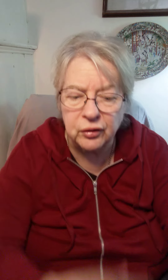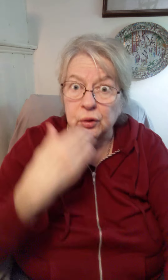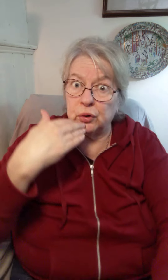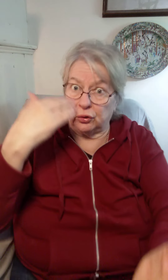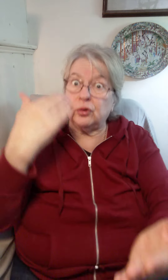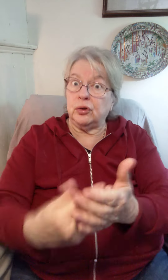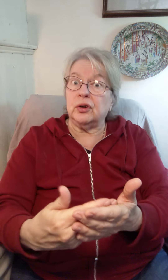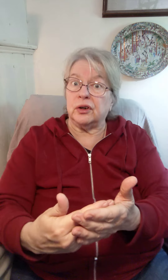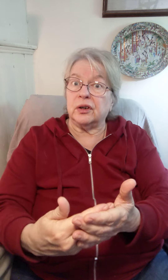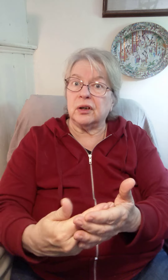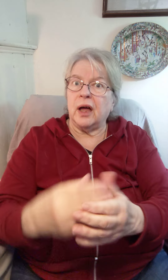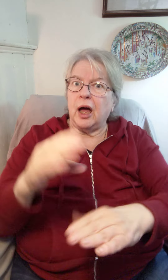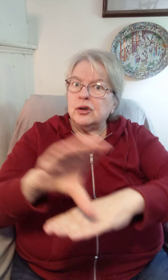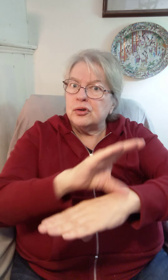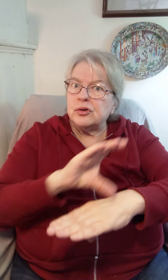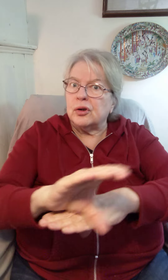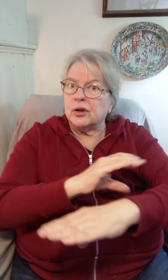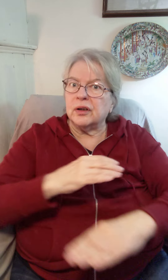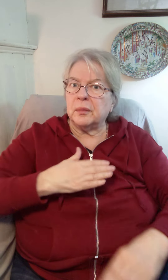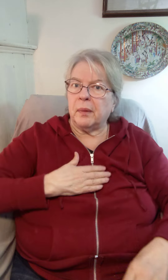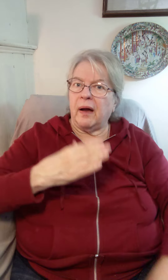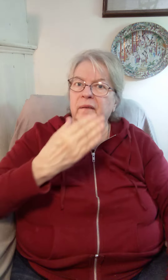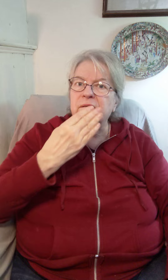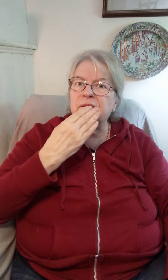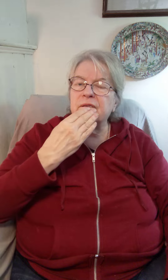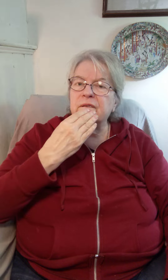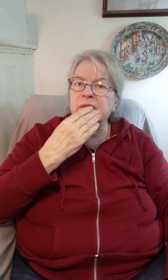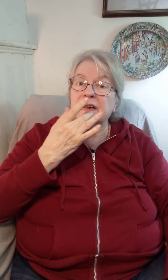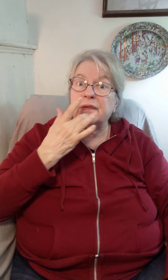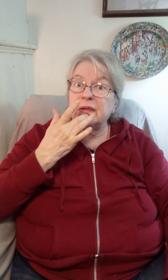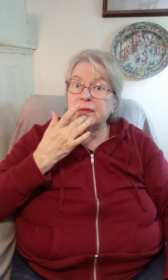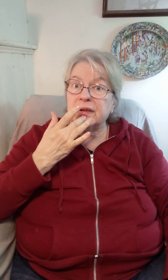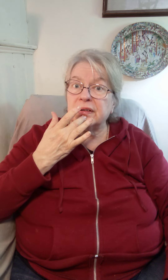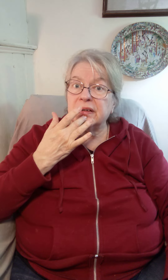do good. Chocolate, my